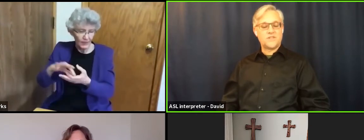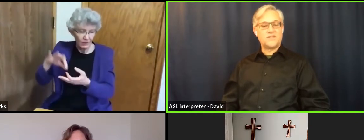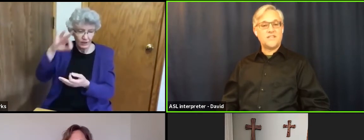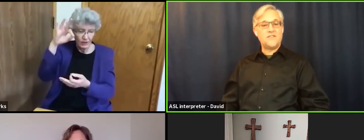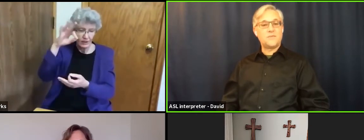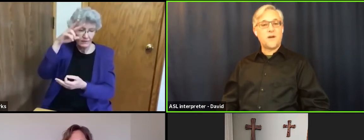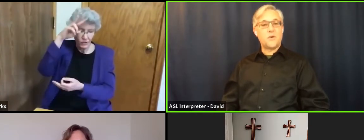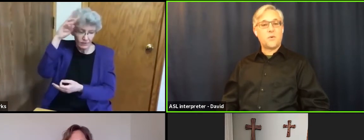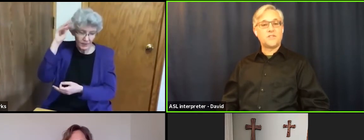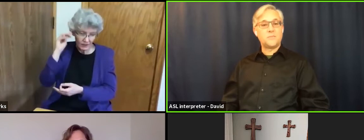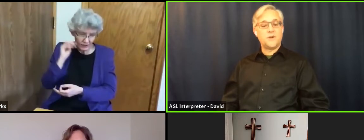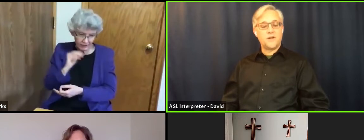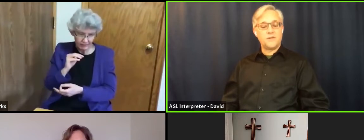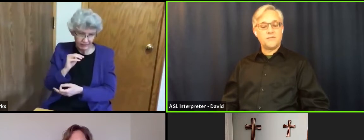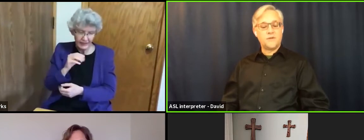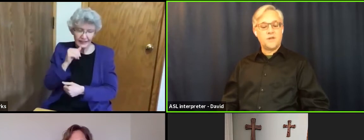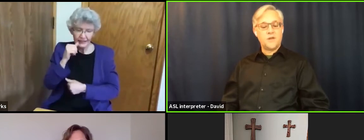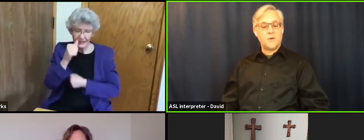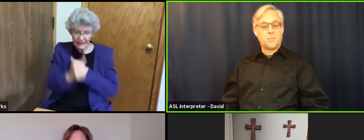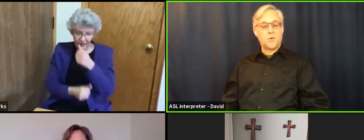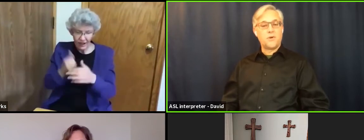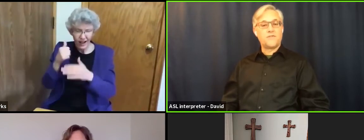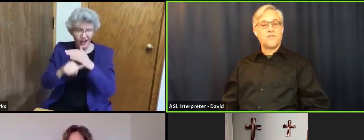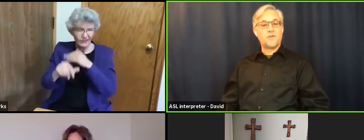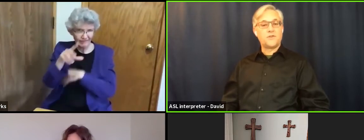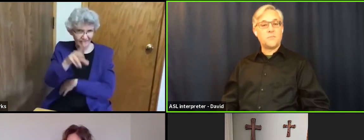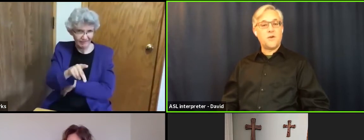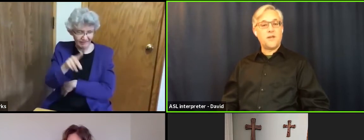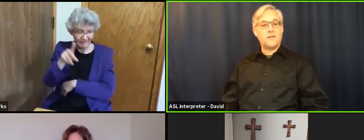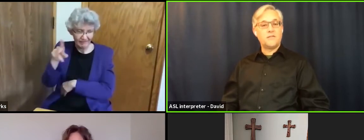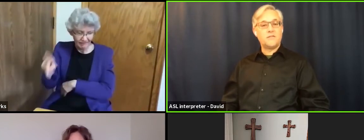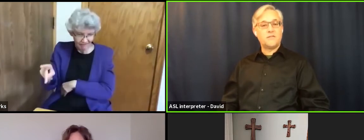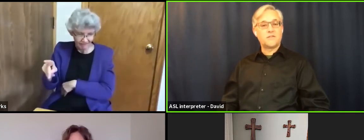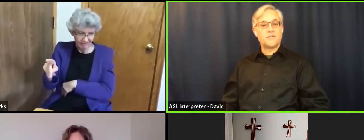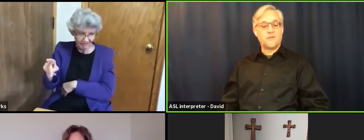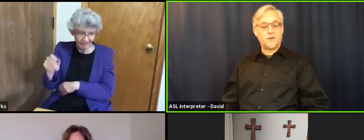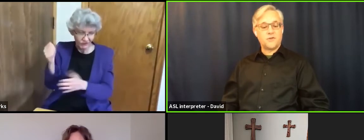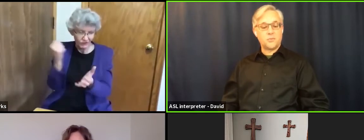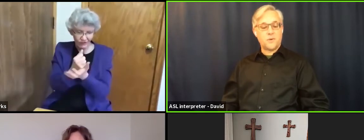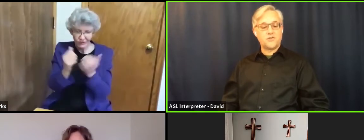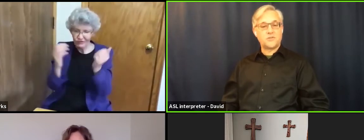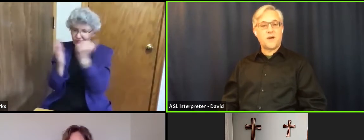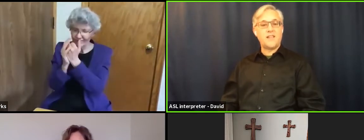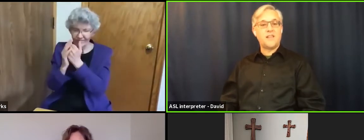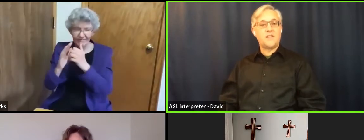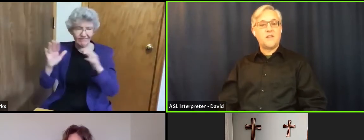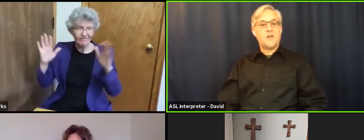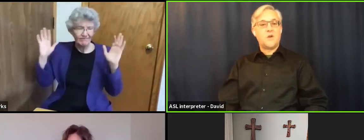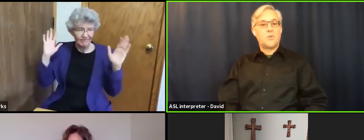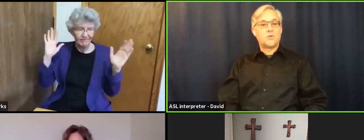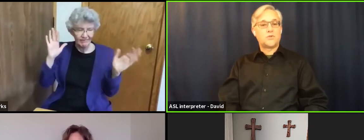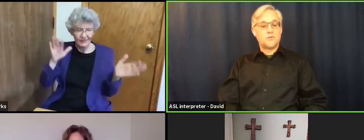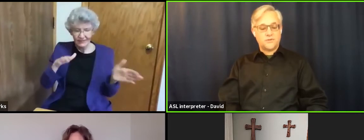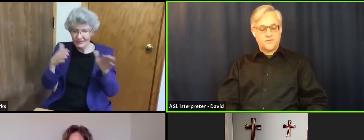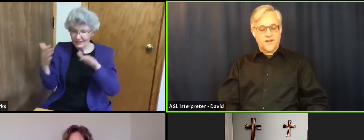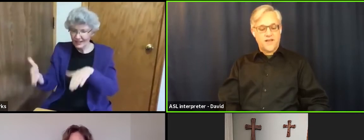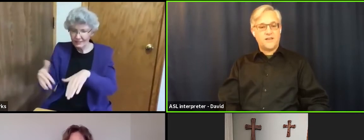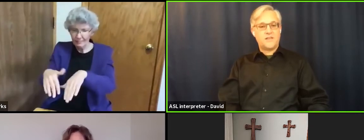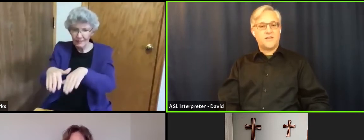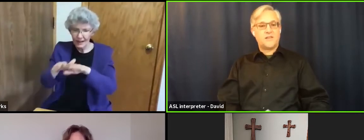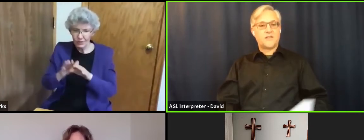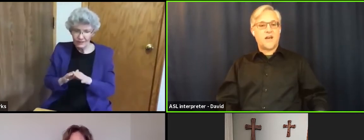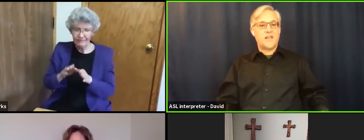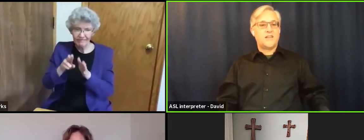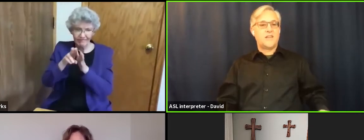who was conceived by the Holy Spirit, born of the Virgin Mary, suffered under Pontius Pilate, was